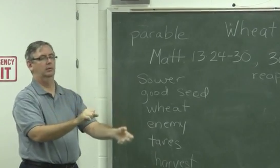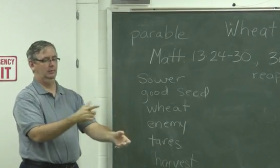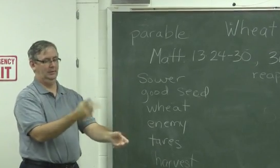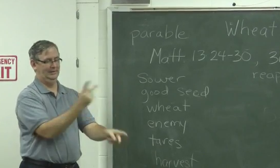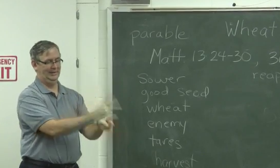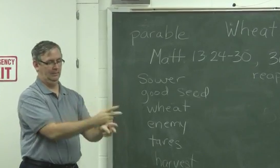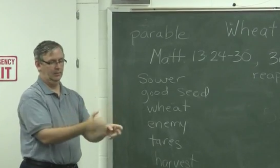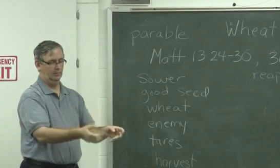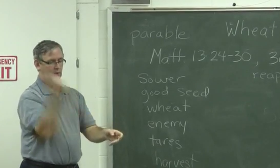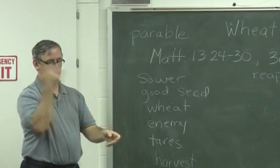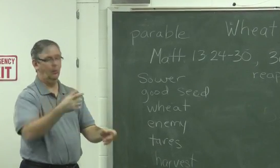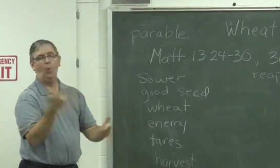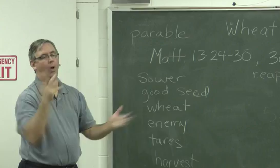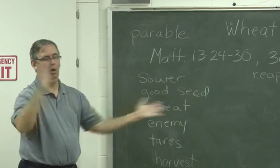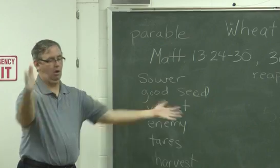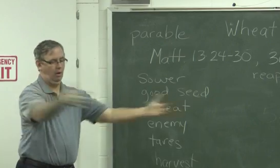you have fruit on this wheat.